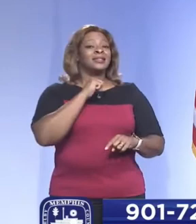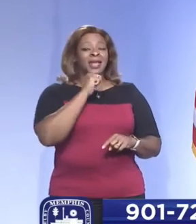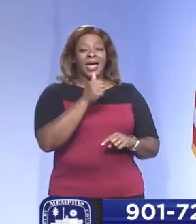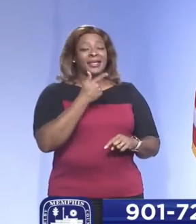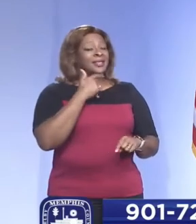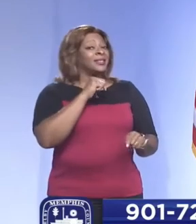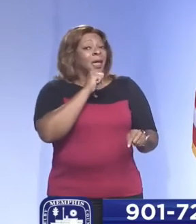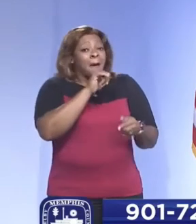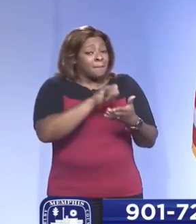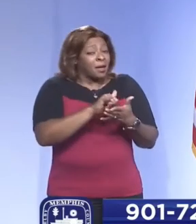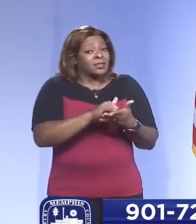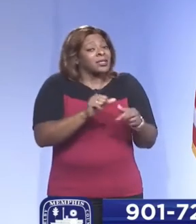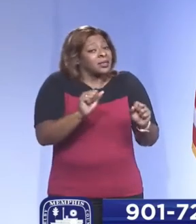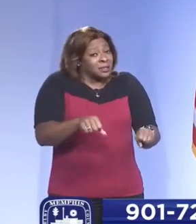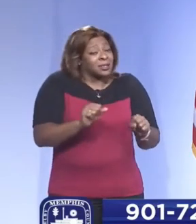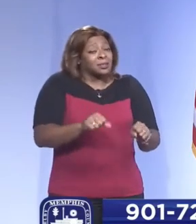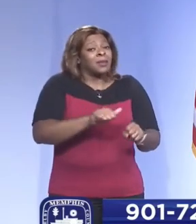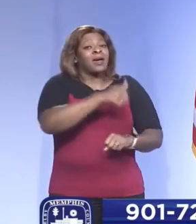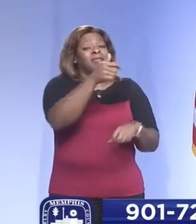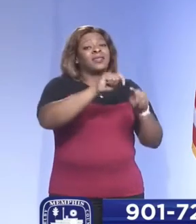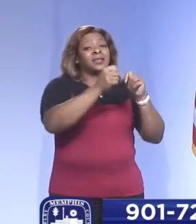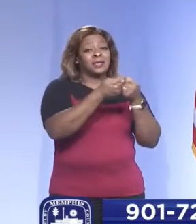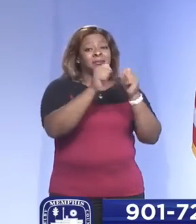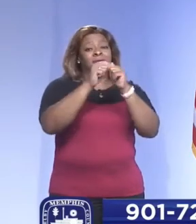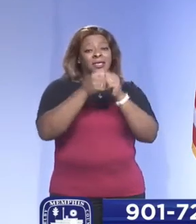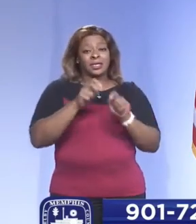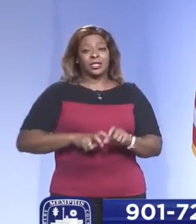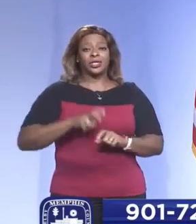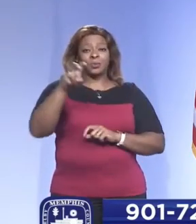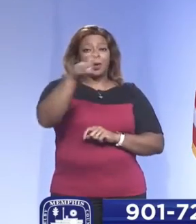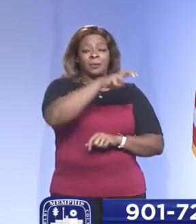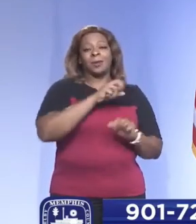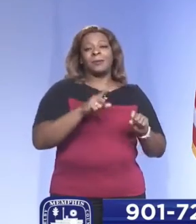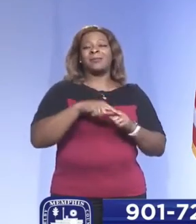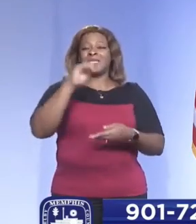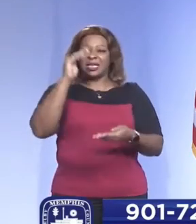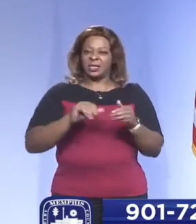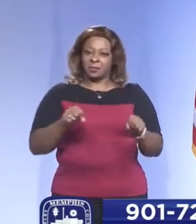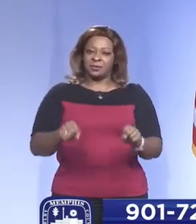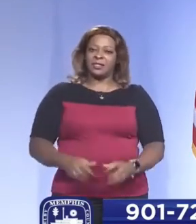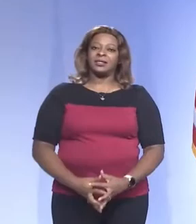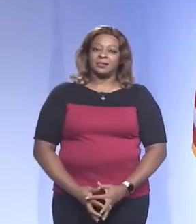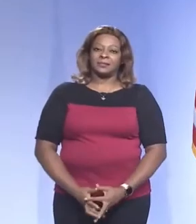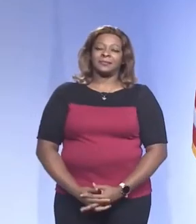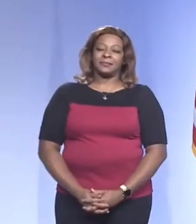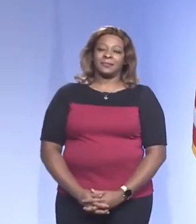it's impossible the other way, from team to team, but it is less likely.